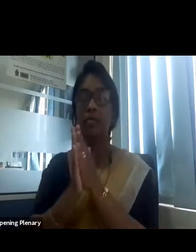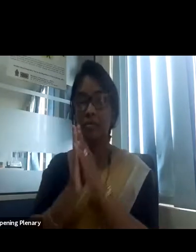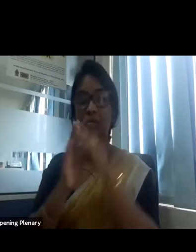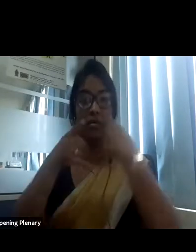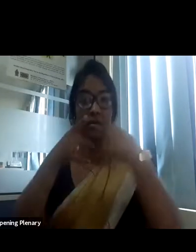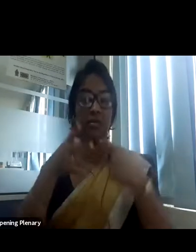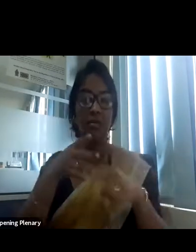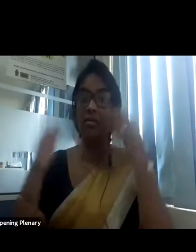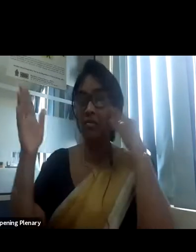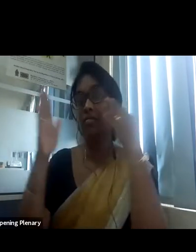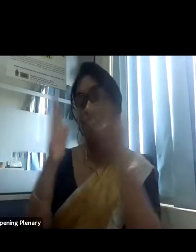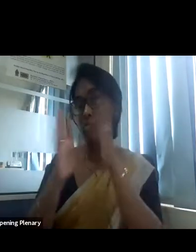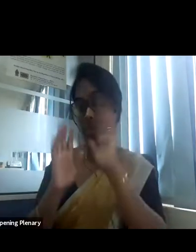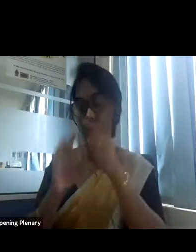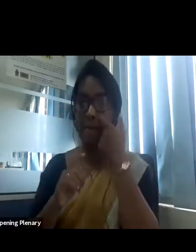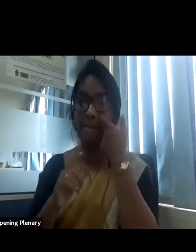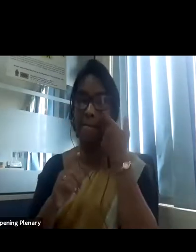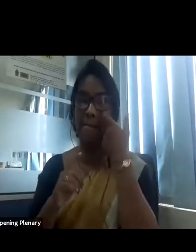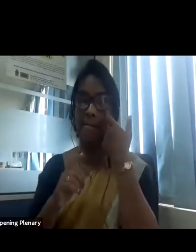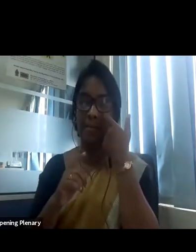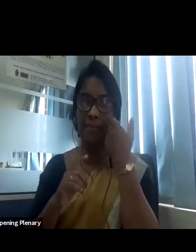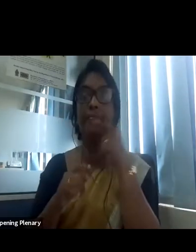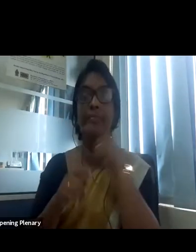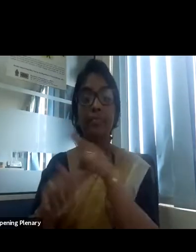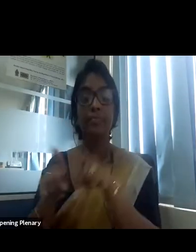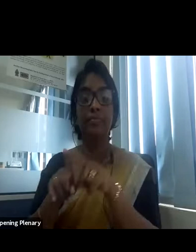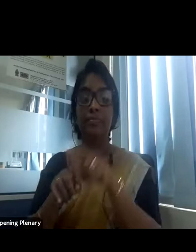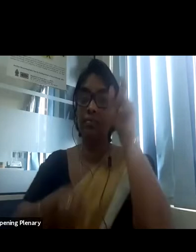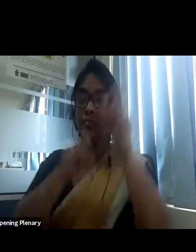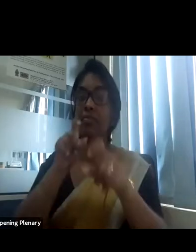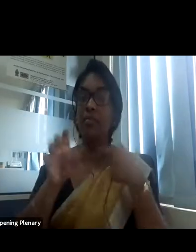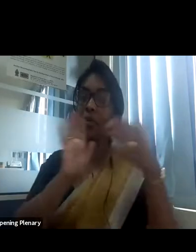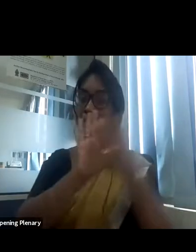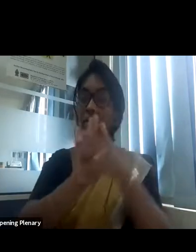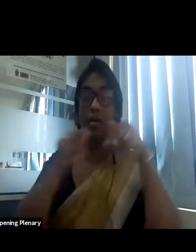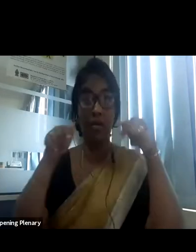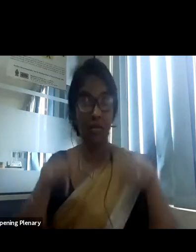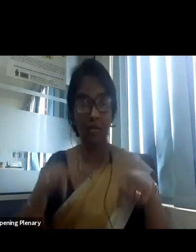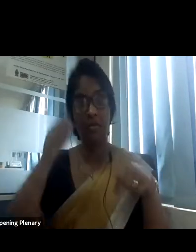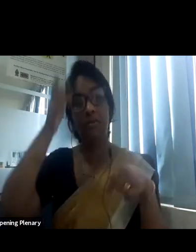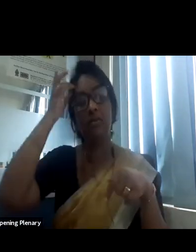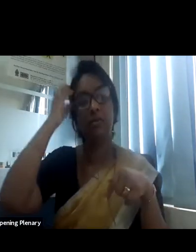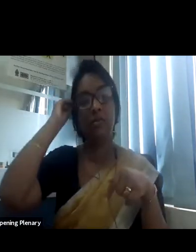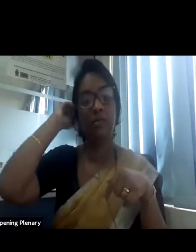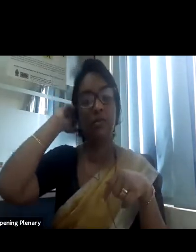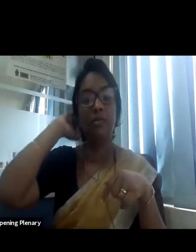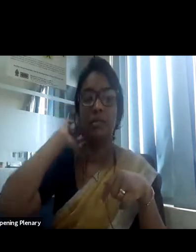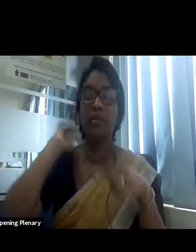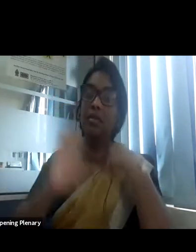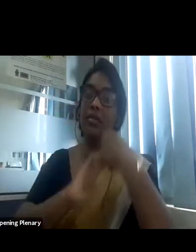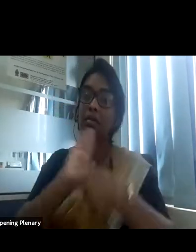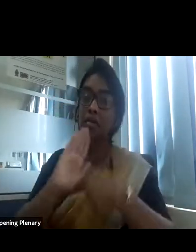and its stakeholders. Today, within our own network in Sri Lanka are